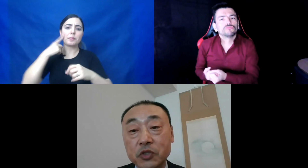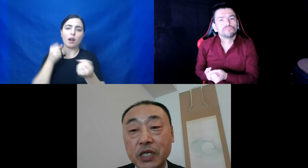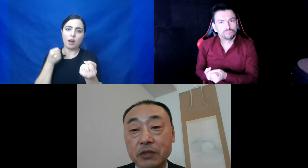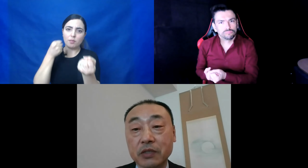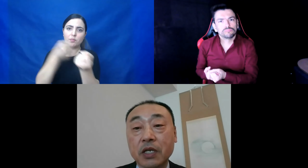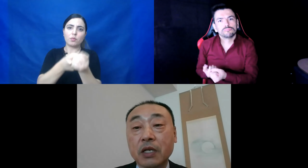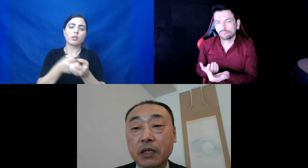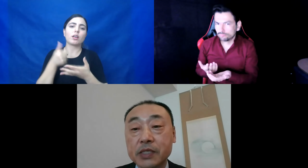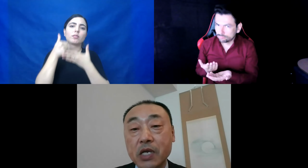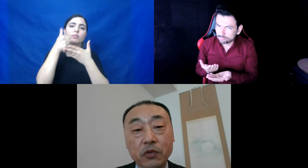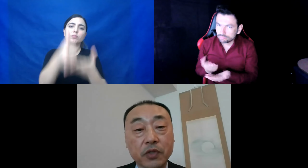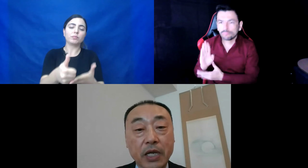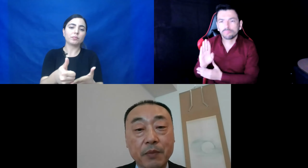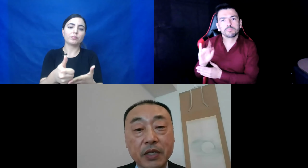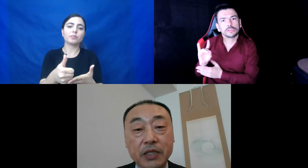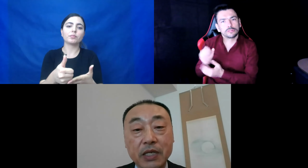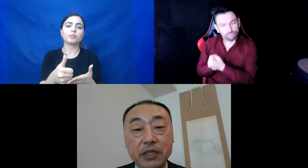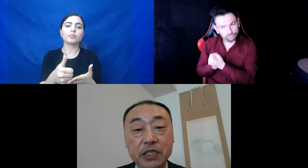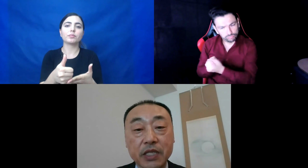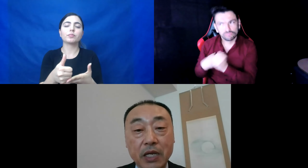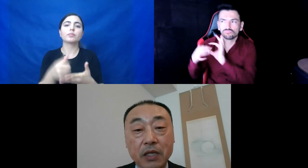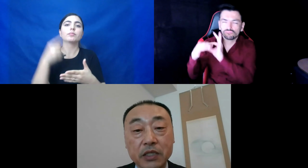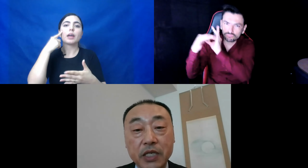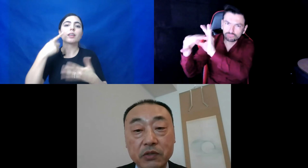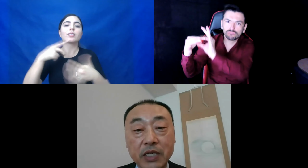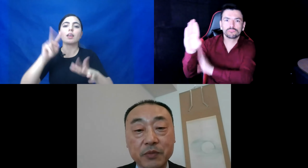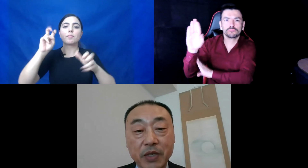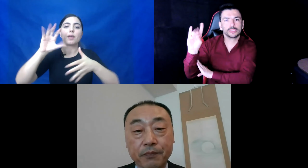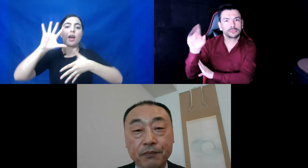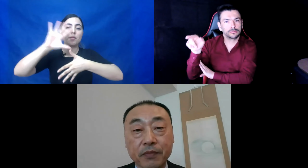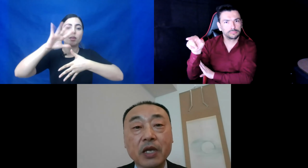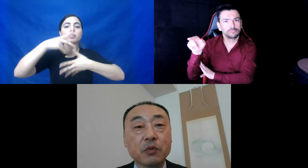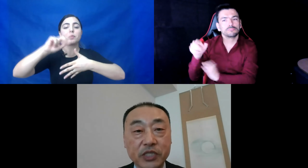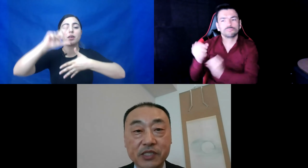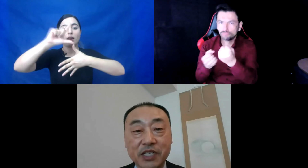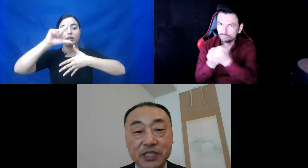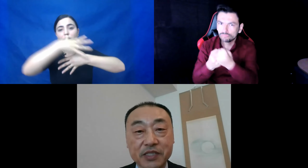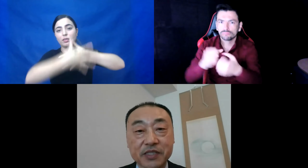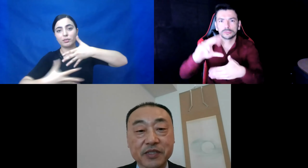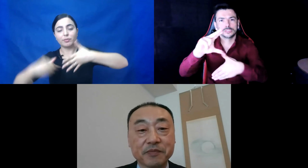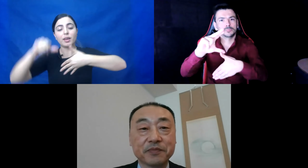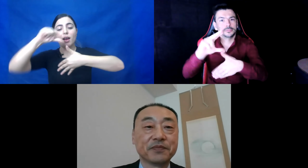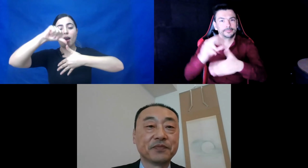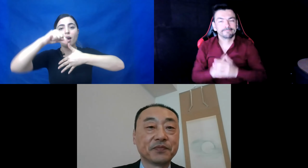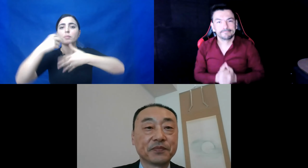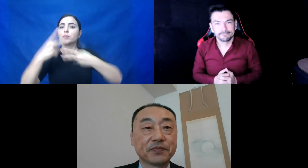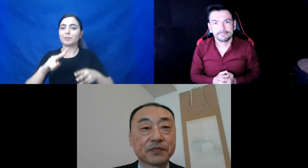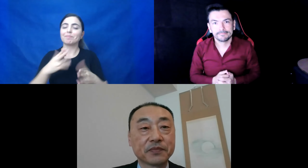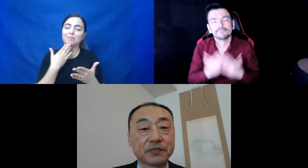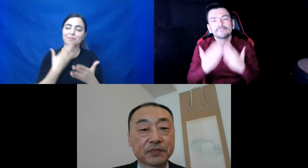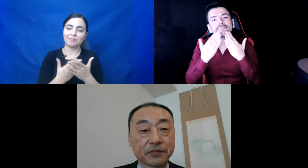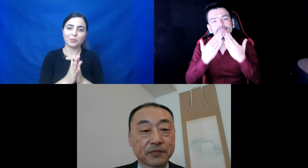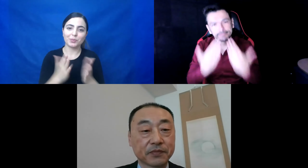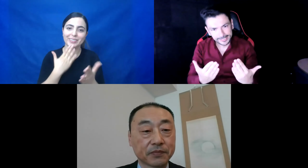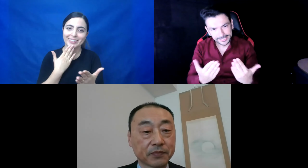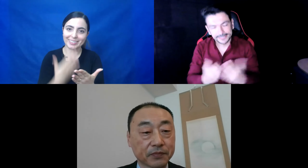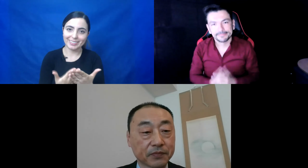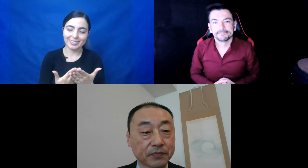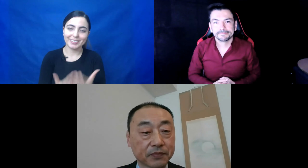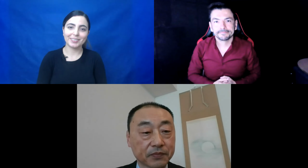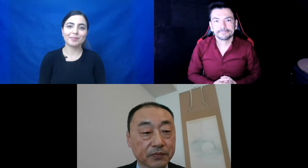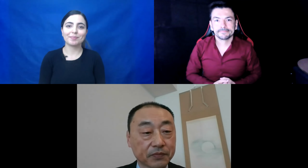Japón, Japan will continue to support the IDB in these efforts undertaken in the Latin American and Caribbean region. Thank you very much.